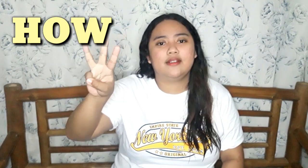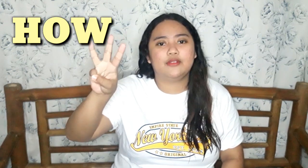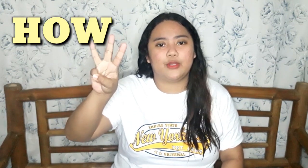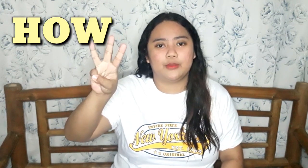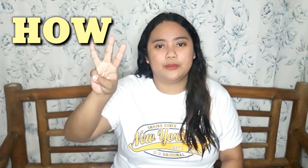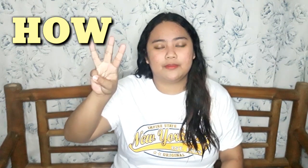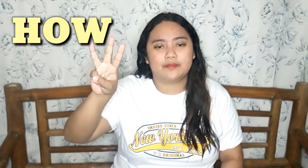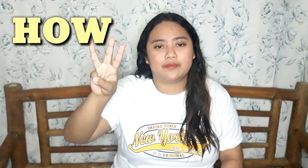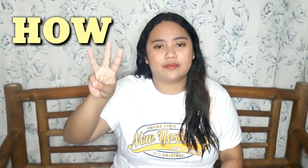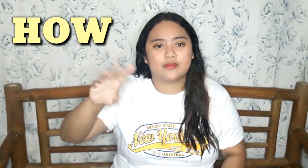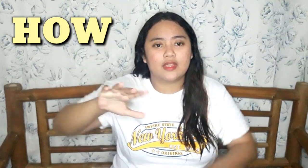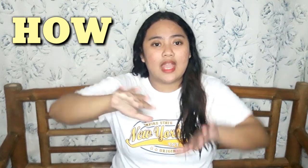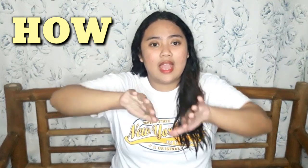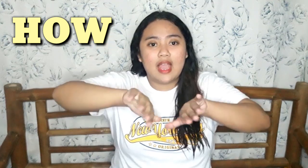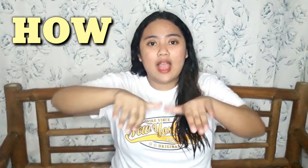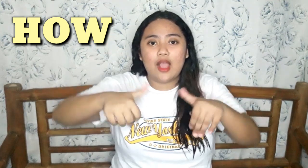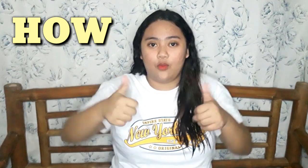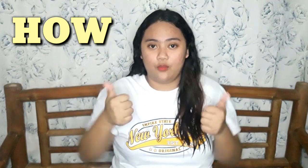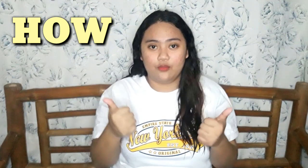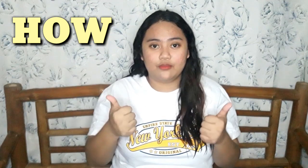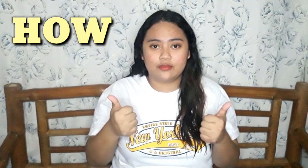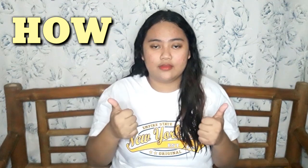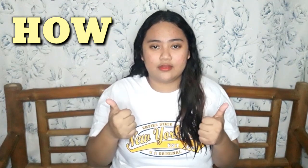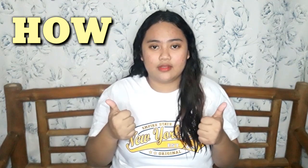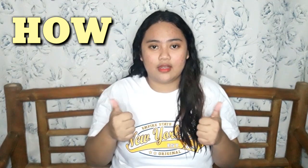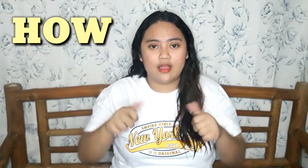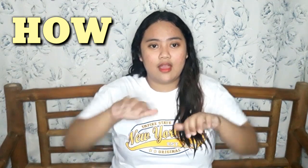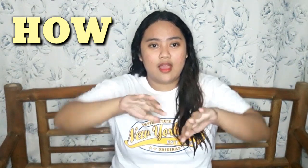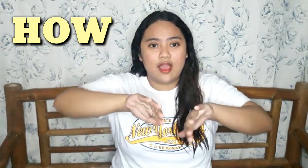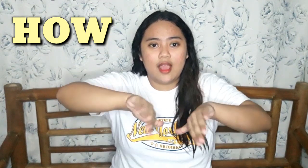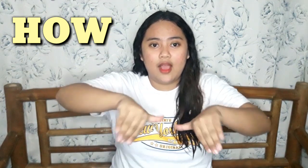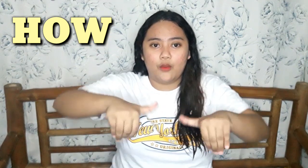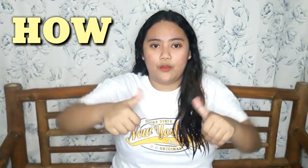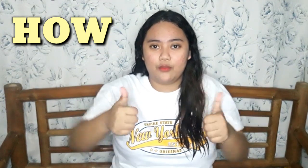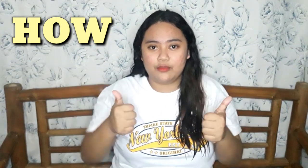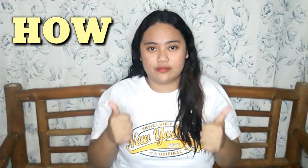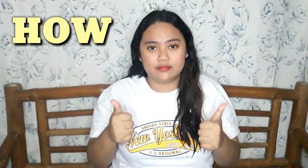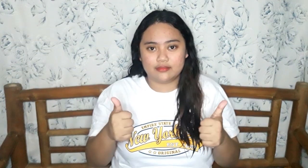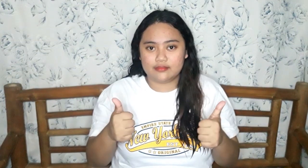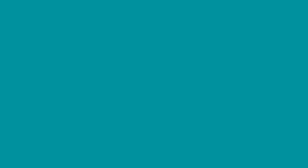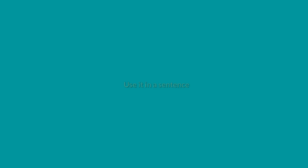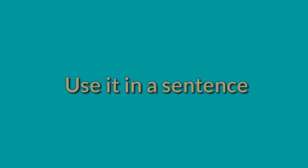H-O-W. How. How.